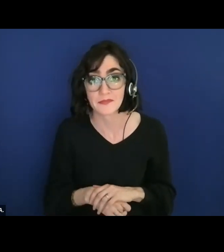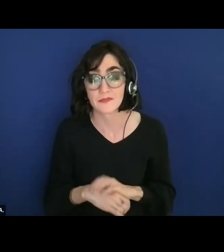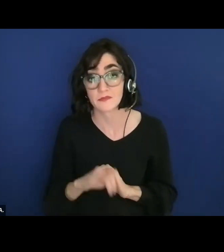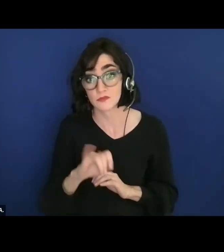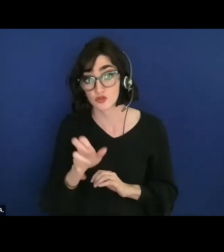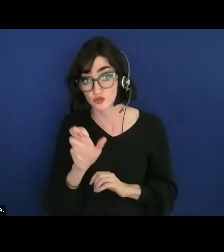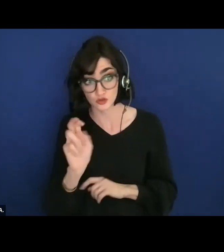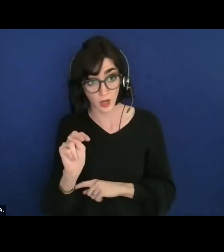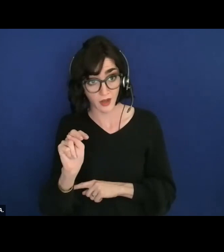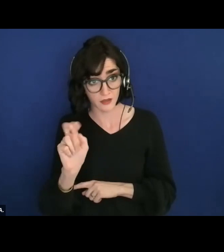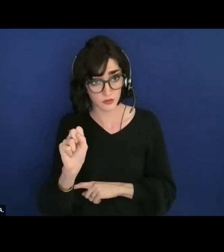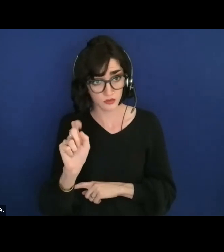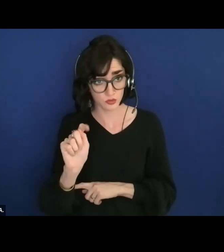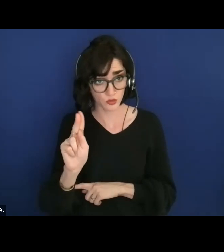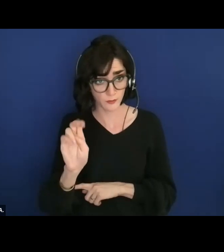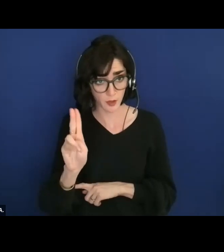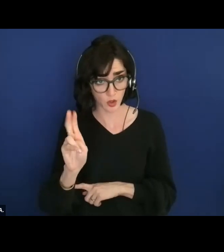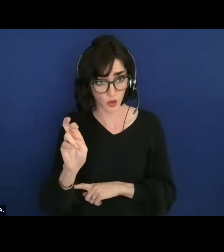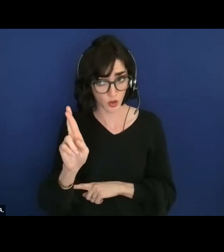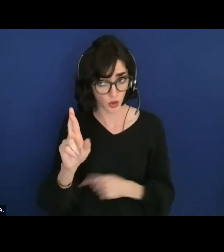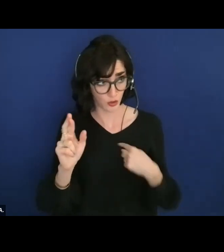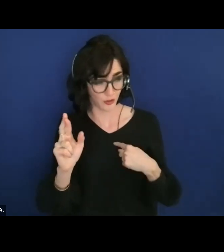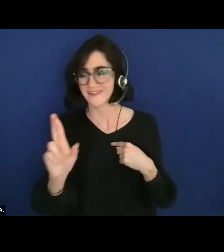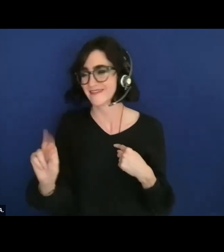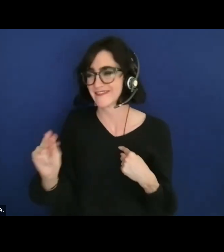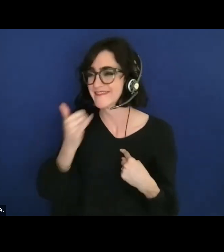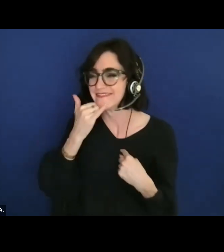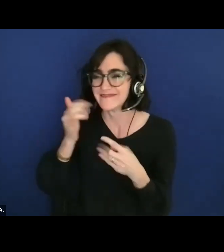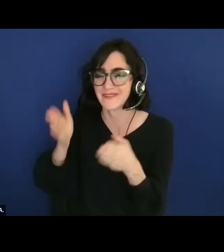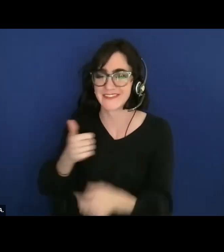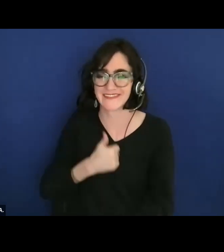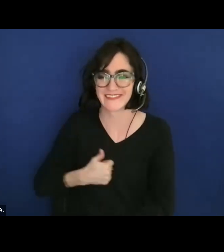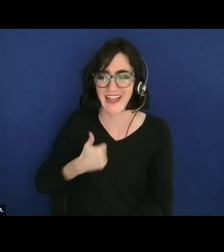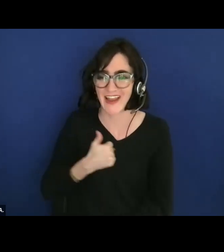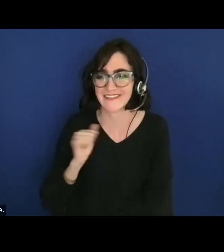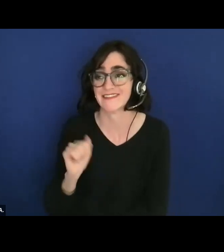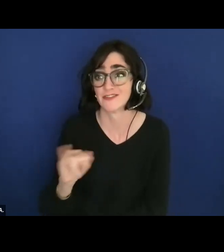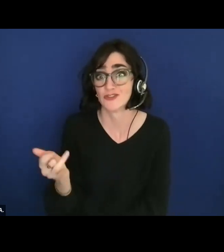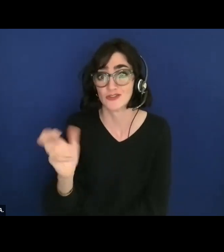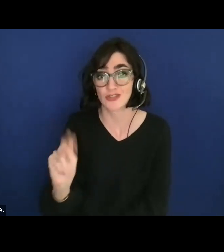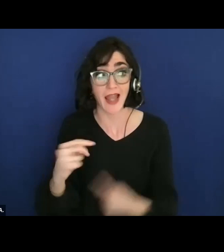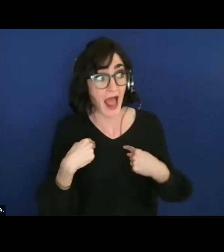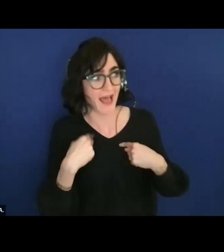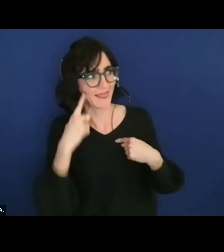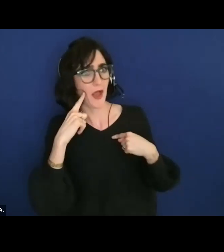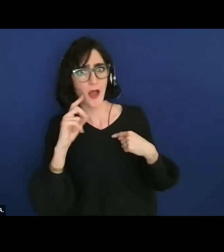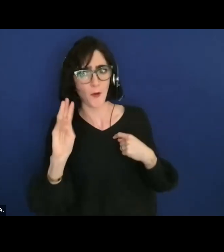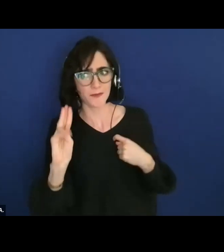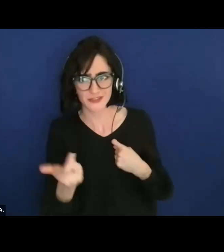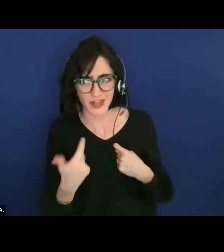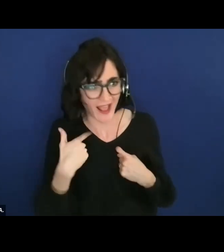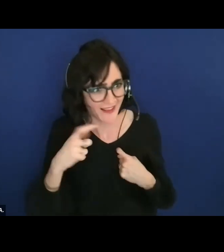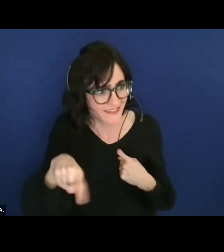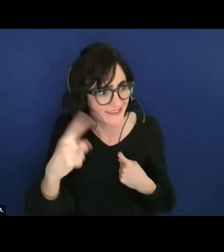Stuber? No, Jan Tokumoto. Sorry, Jen, Oh, I didn't mean to yeah. scare you. No, I was like, oh my God, do I have something I'm supposed to do? No,